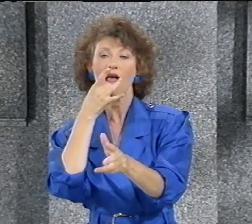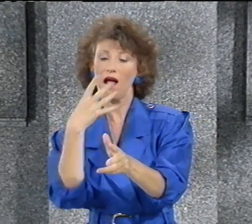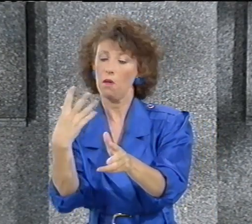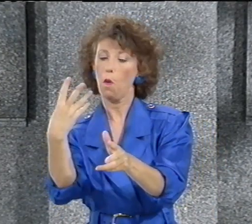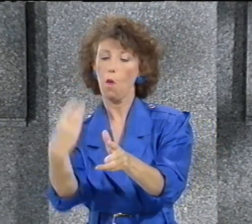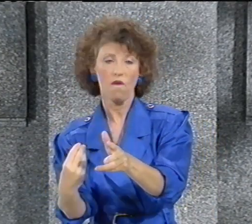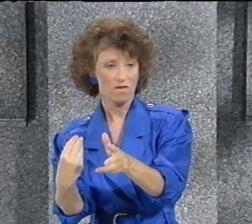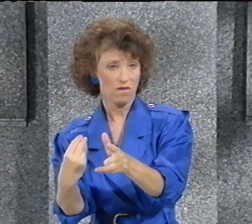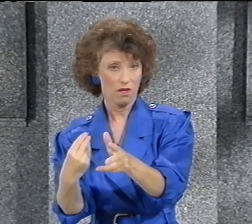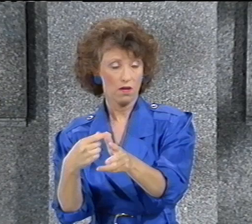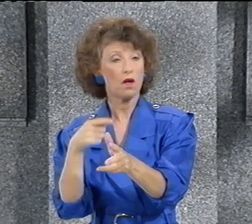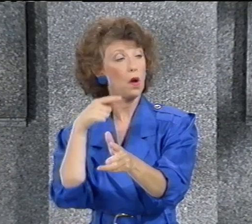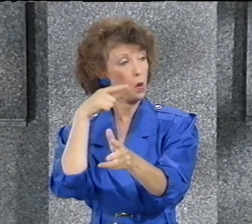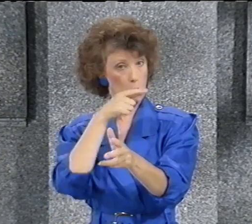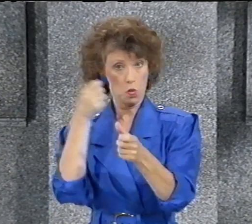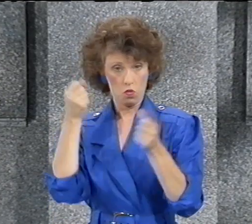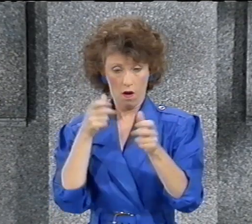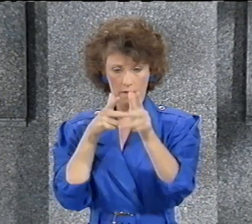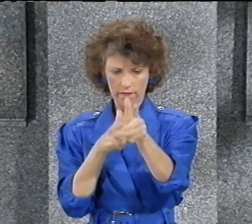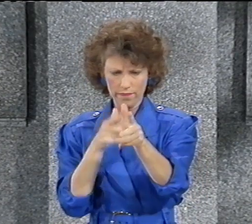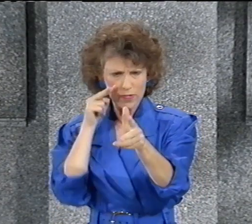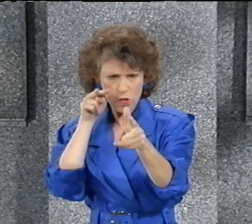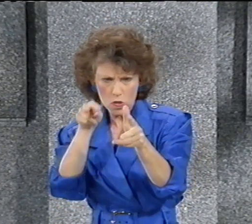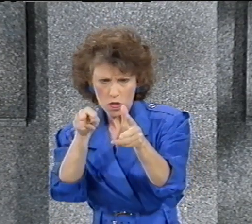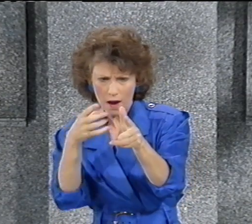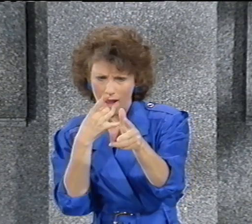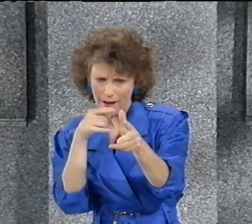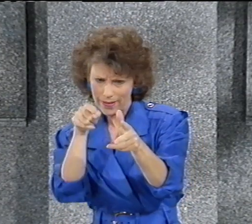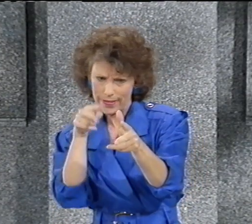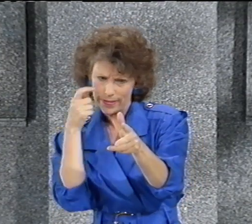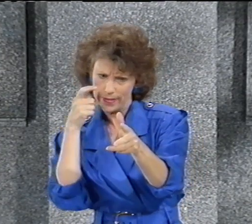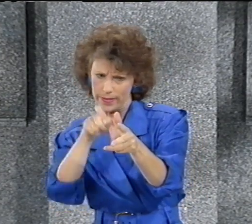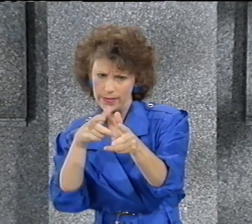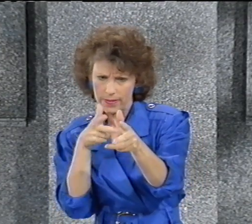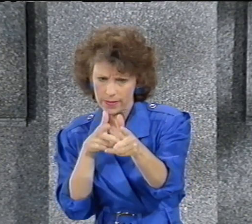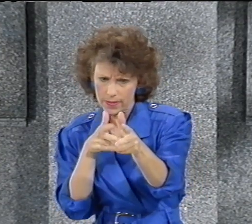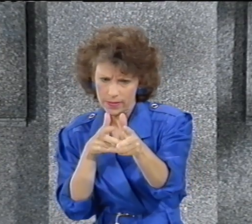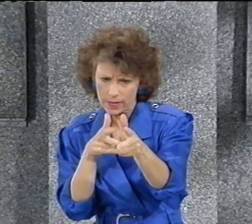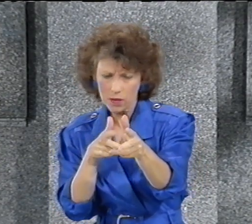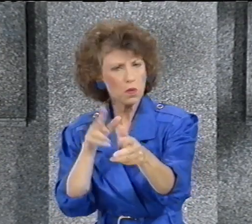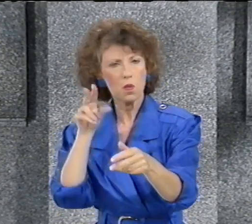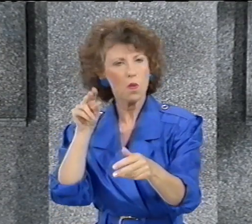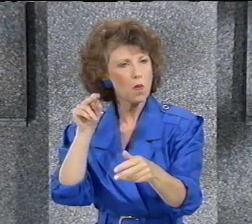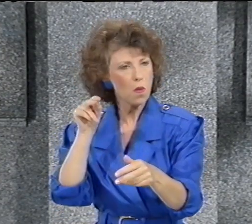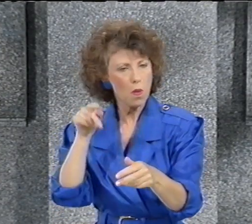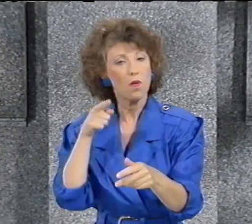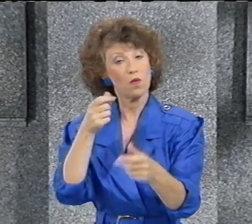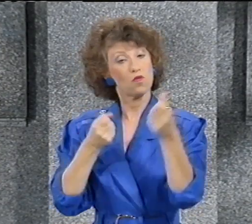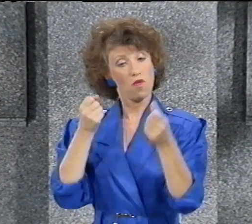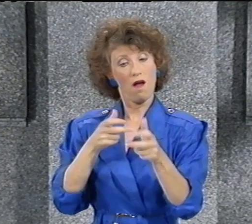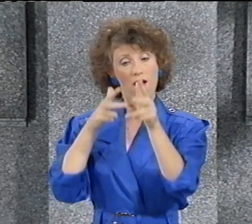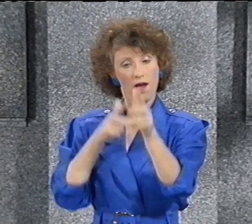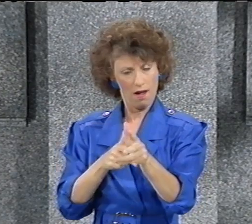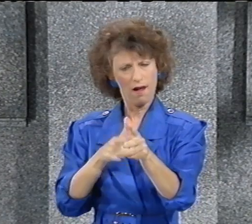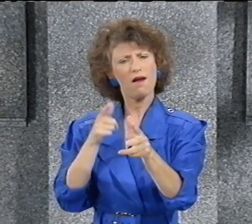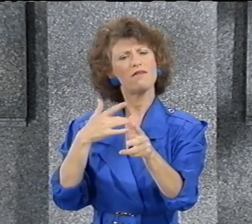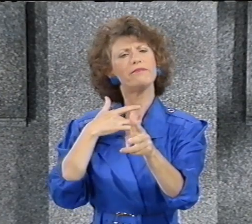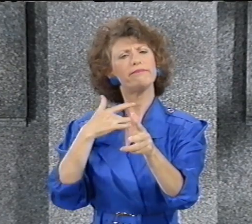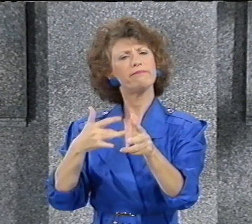a taillight, you don't stare at the taillight. You're watching the road and looking at the whole area in